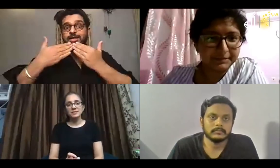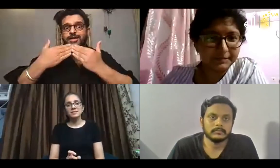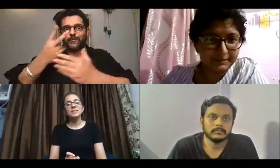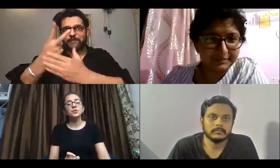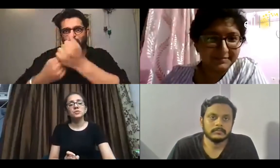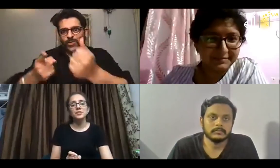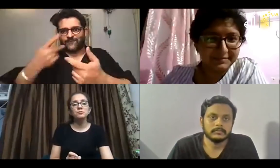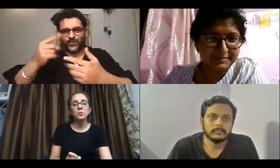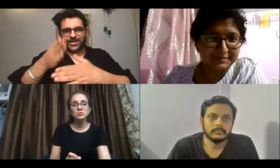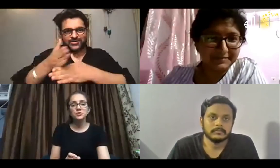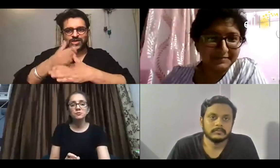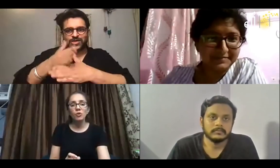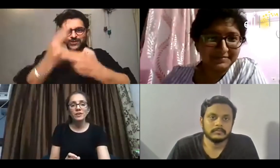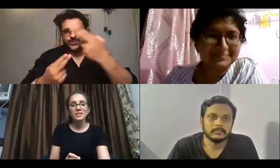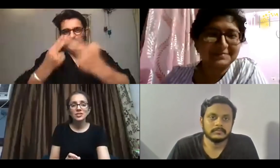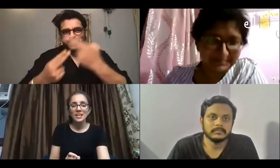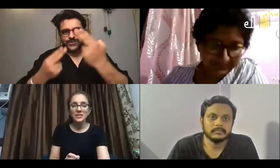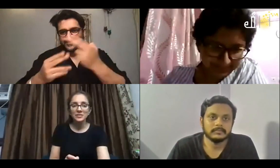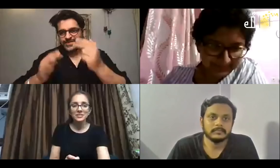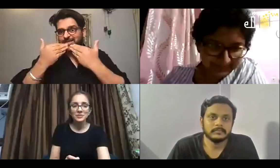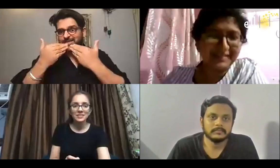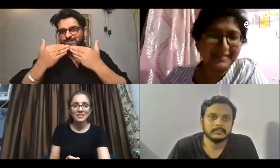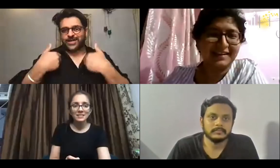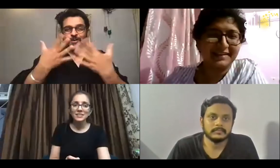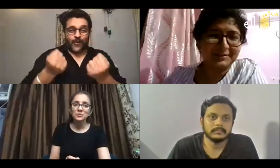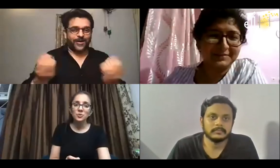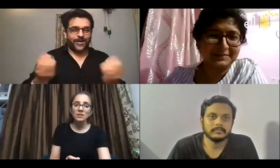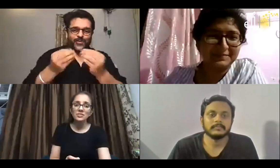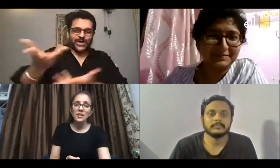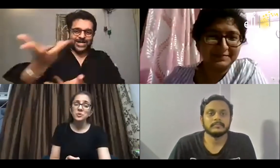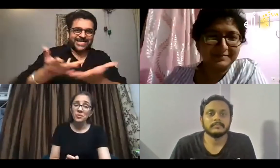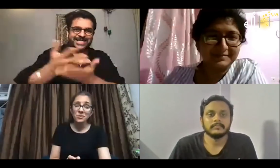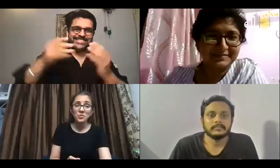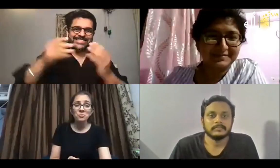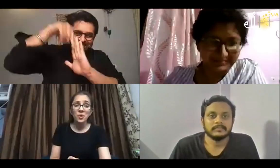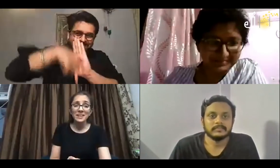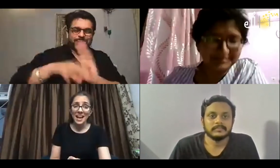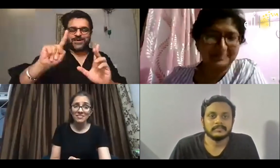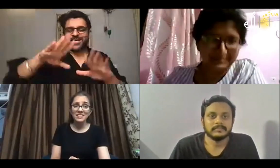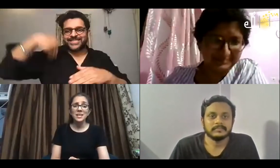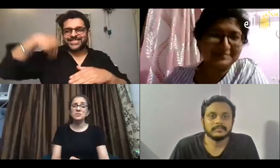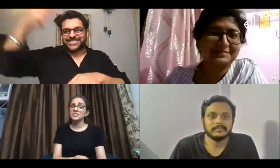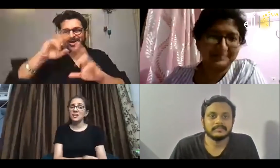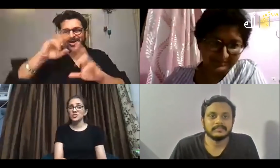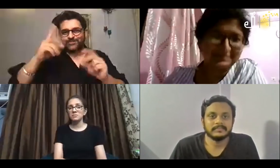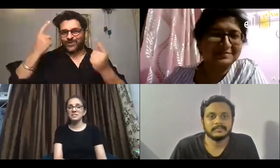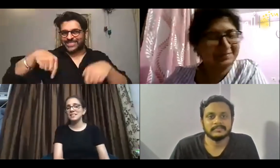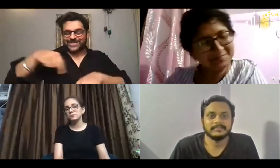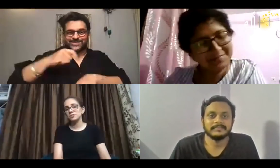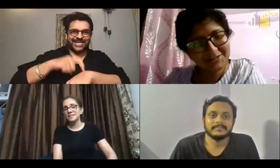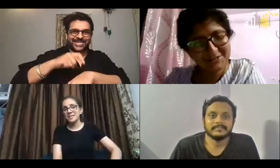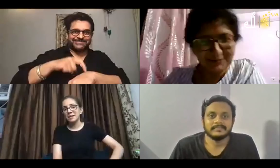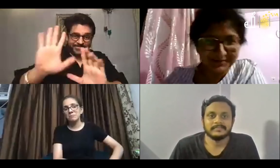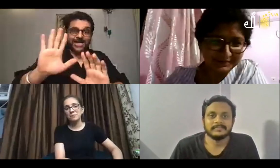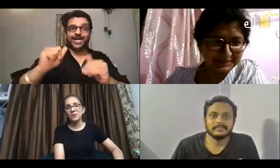Okay. Thank you. Thank you, both of you, for sharing your story. Thank you so much. I would want to know more and have an in depth discussion, but that's